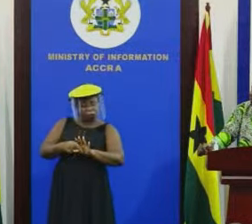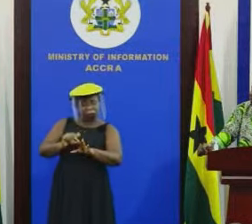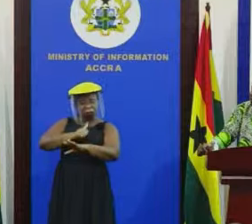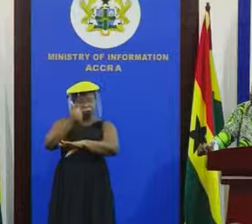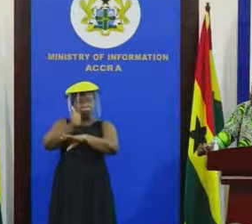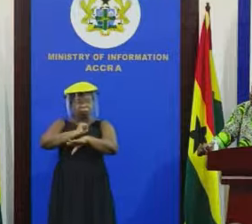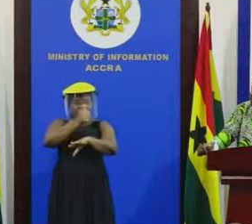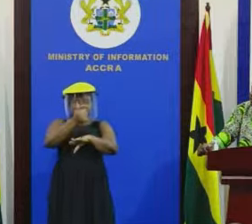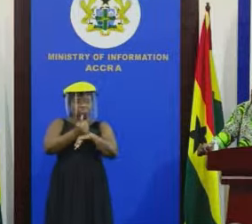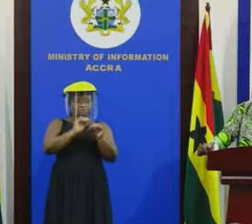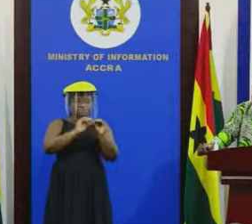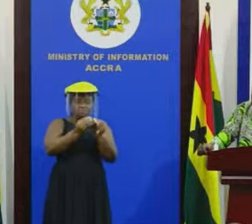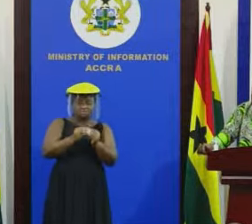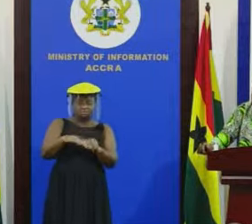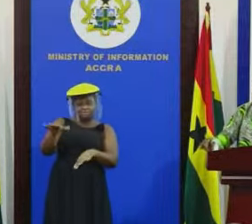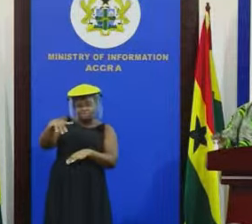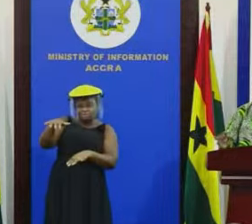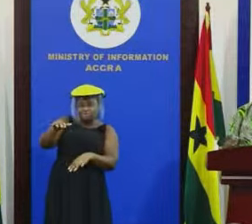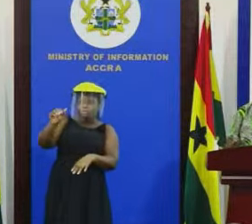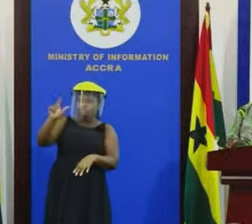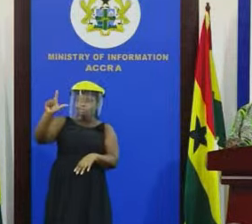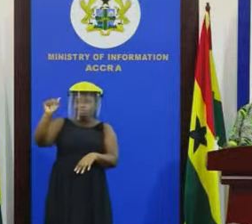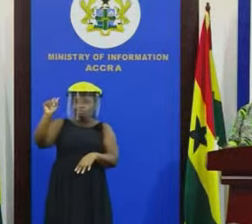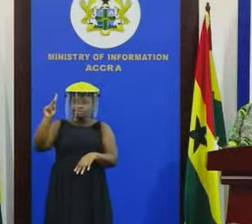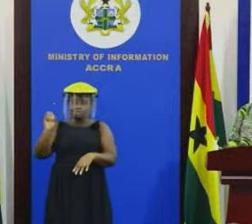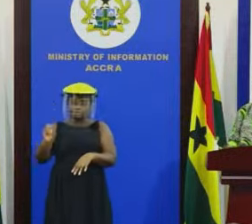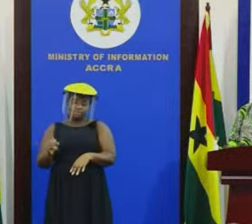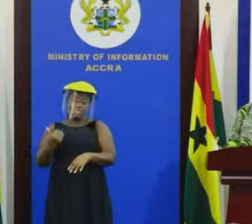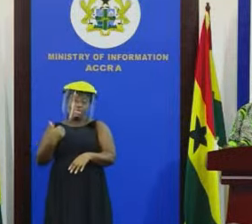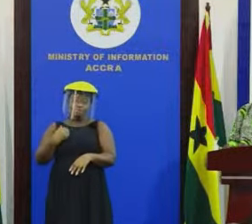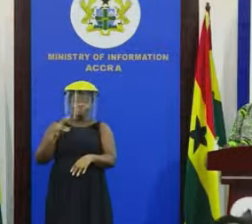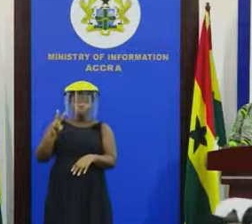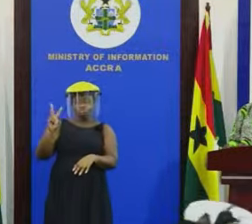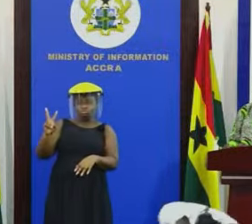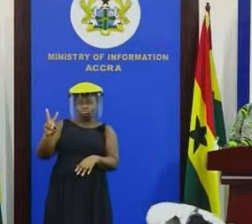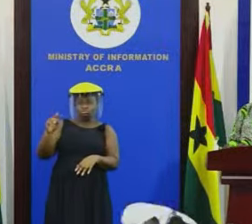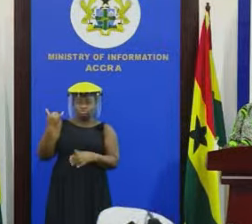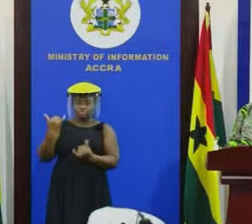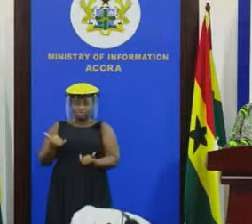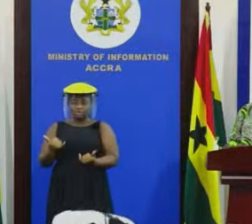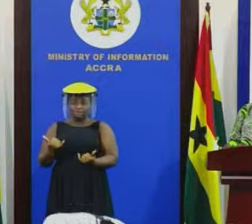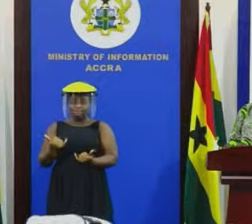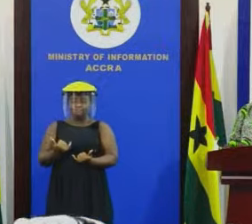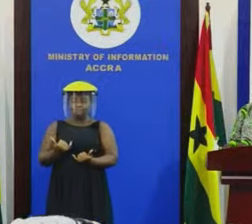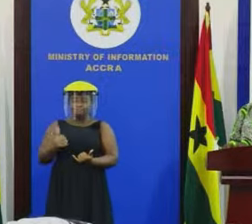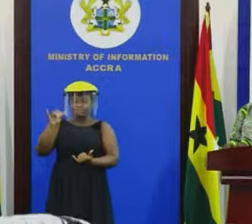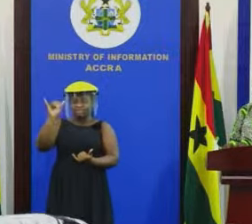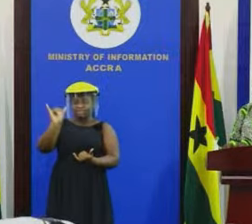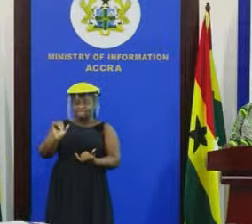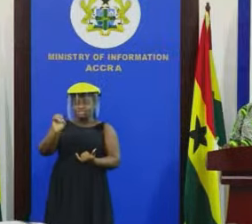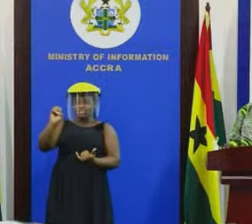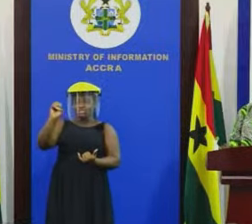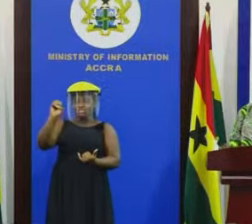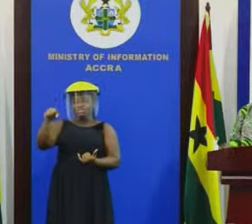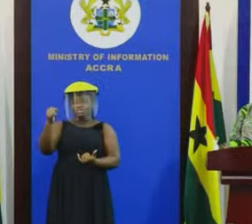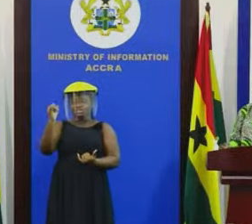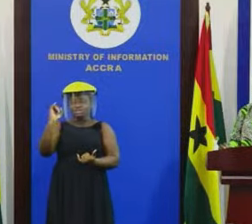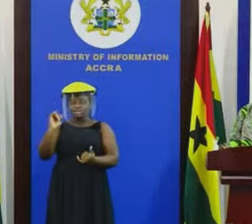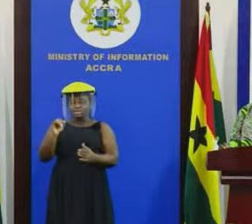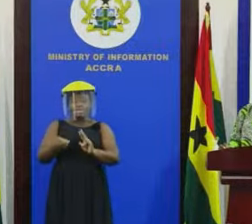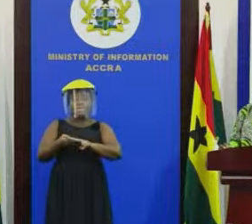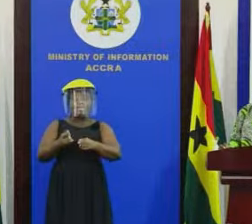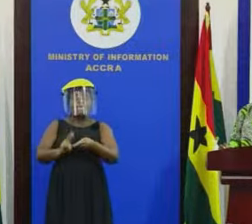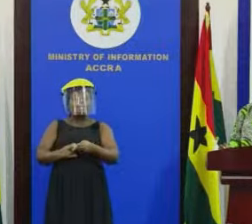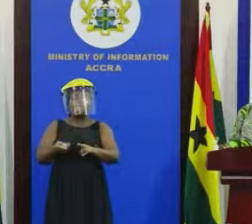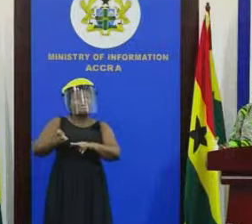establishing offices along the lake. We have done 2 now, Yeji and Dambai, and we have a number of personnel there. As the numbers increase,